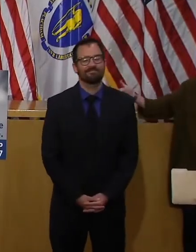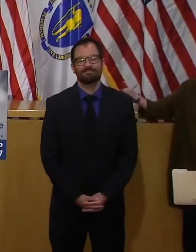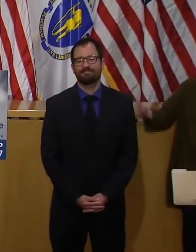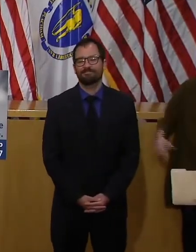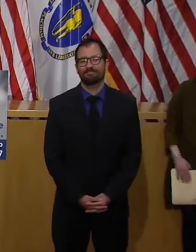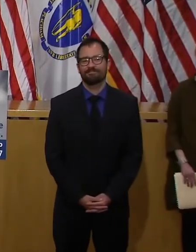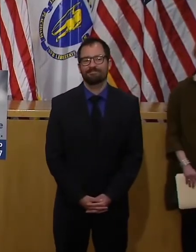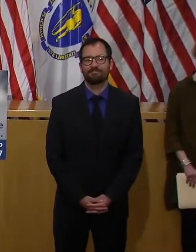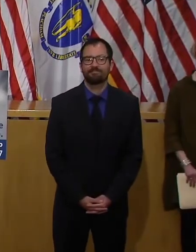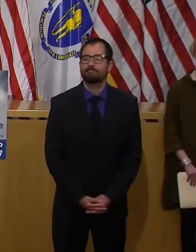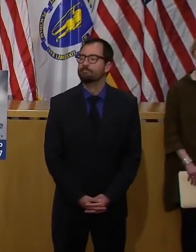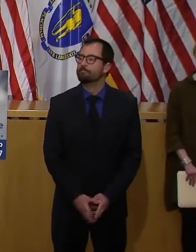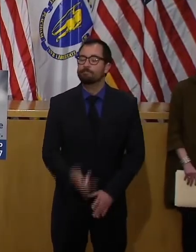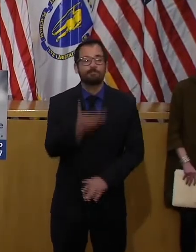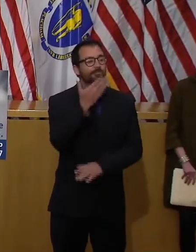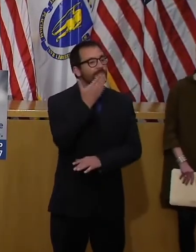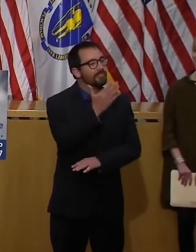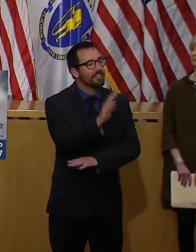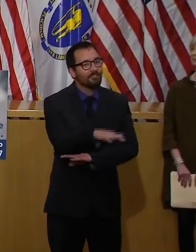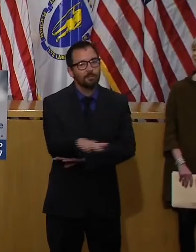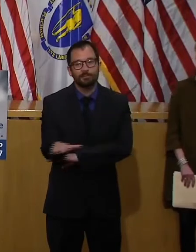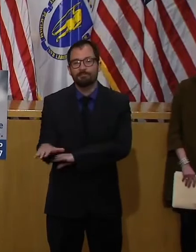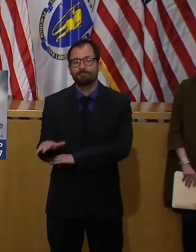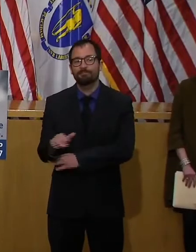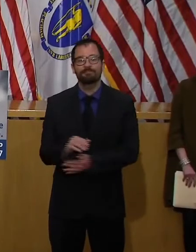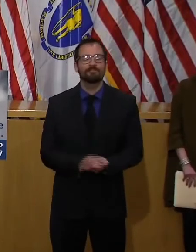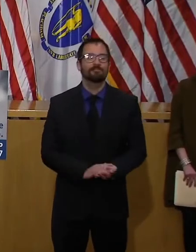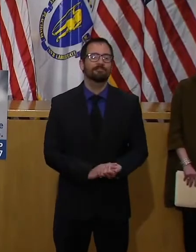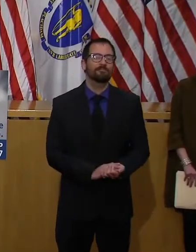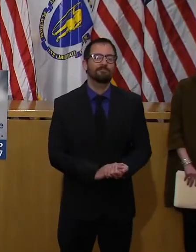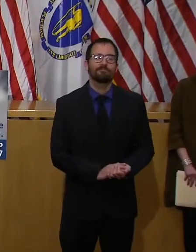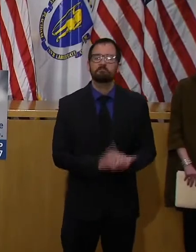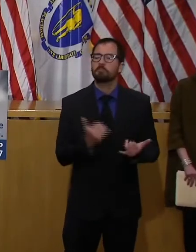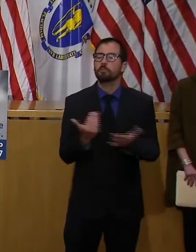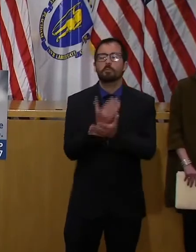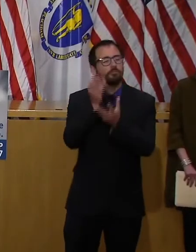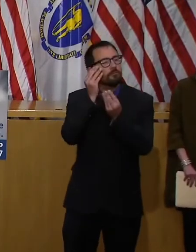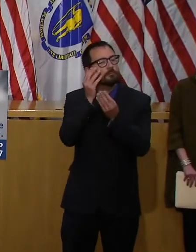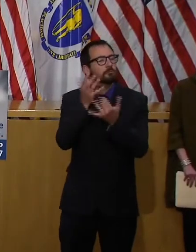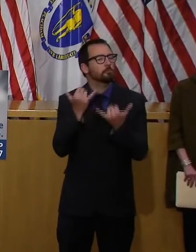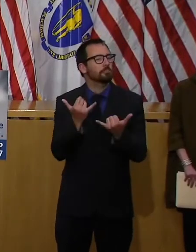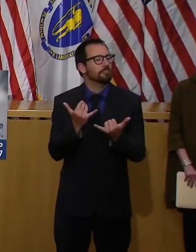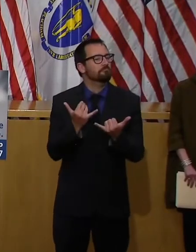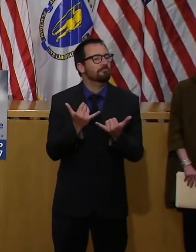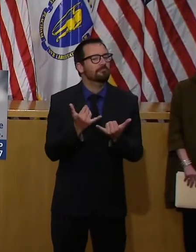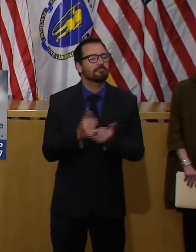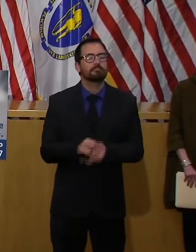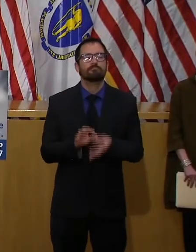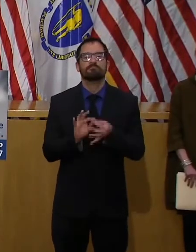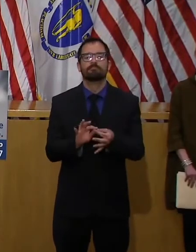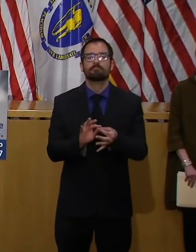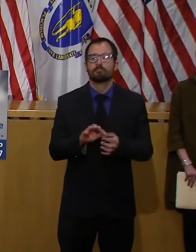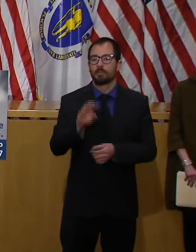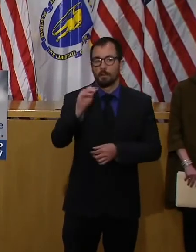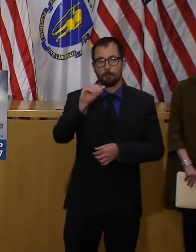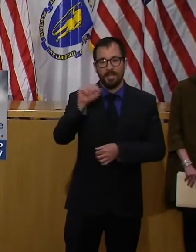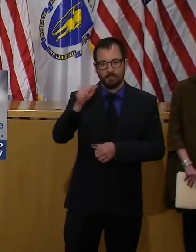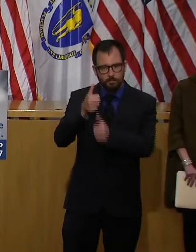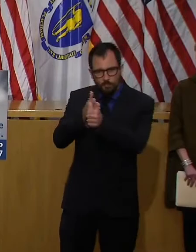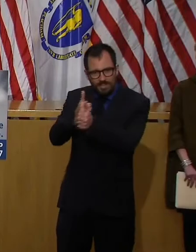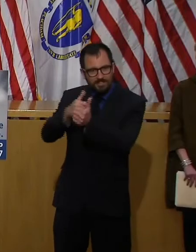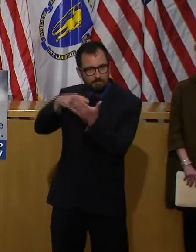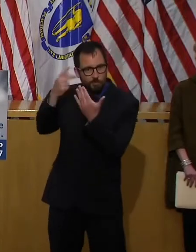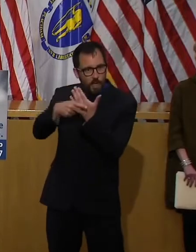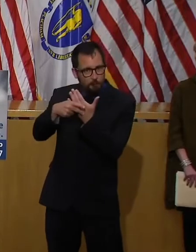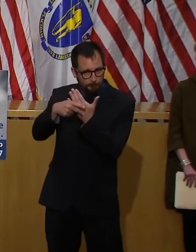So good afternoon. Today we're going to give an update on the Commonwealth's contact tracing program, but first I want to share a quick update on